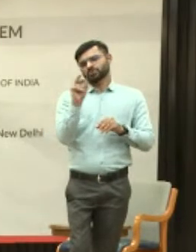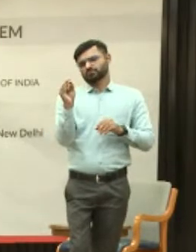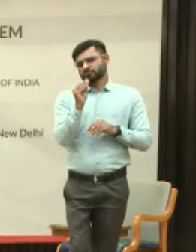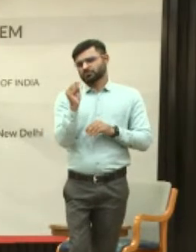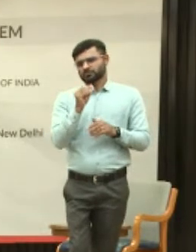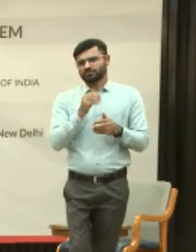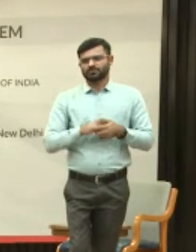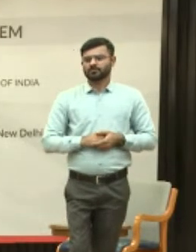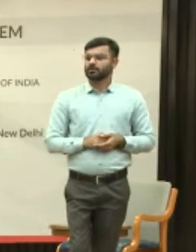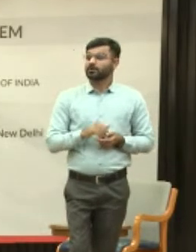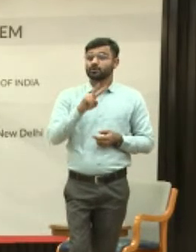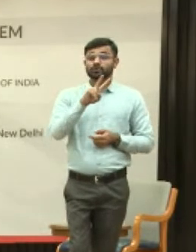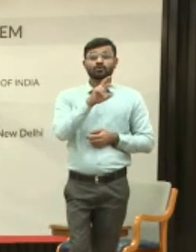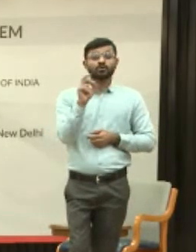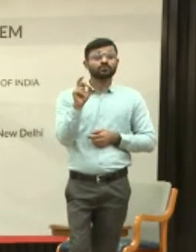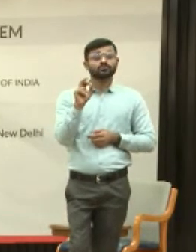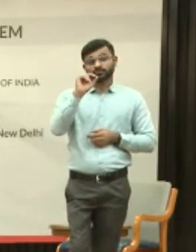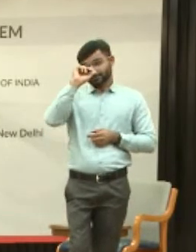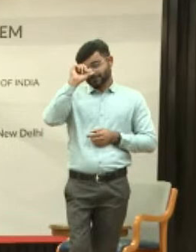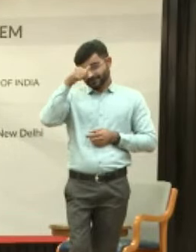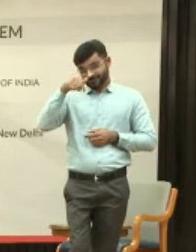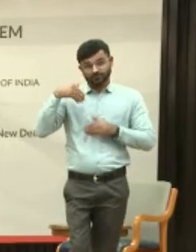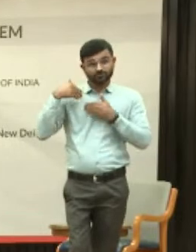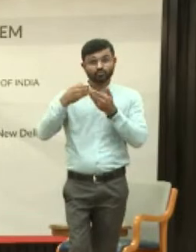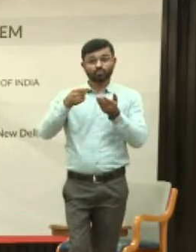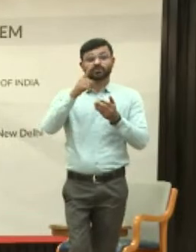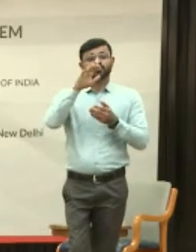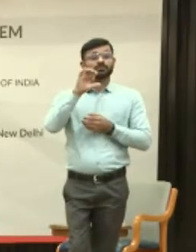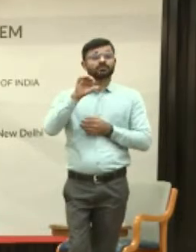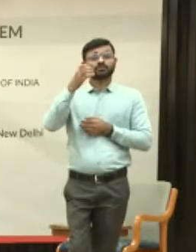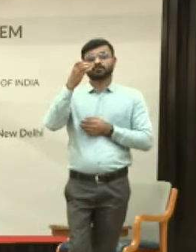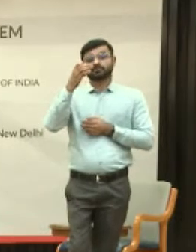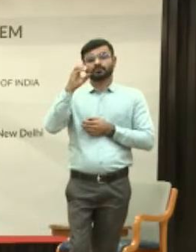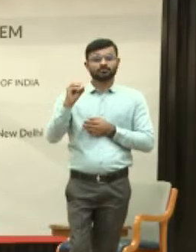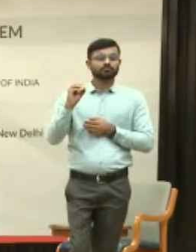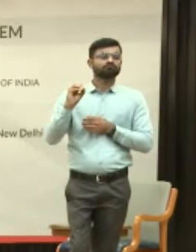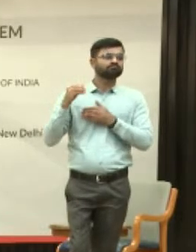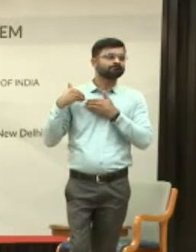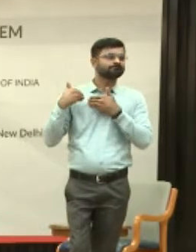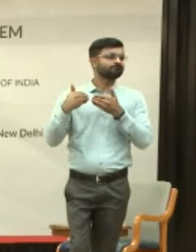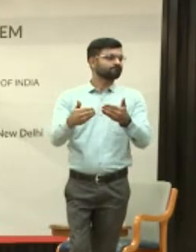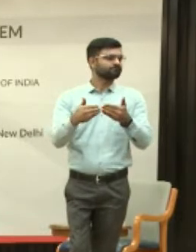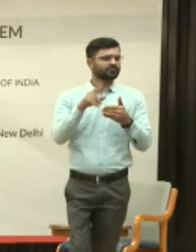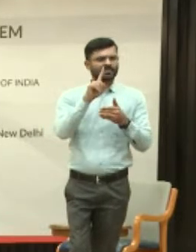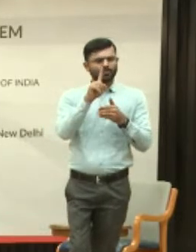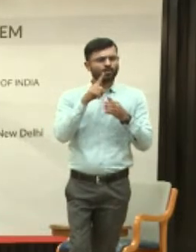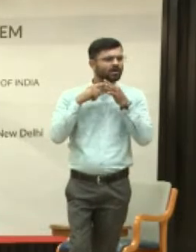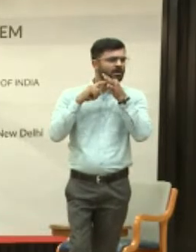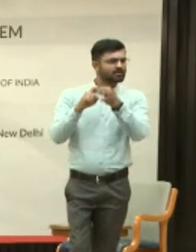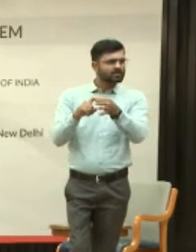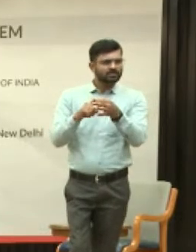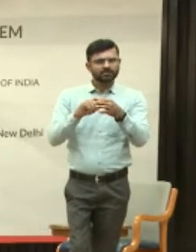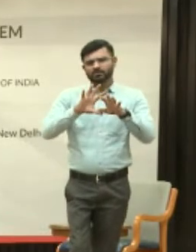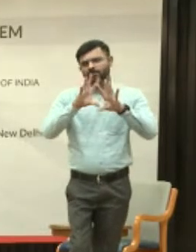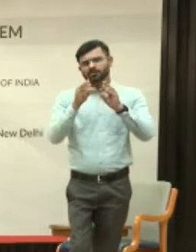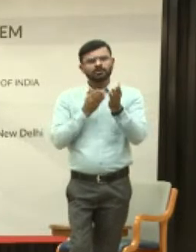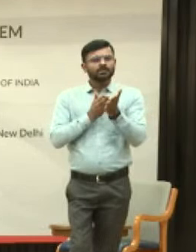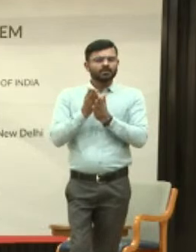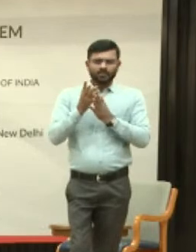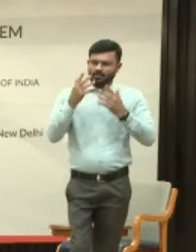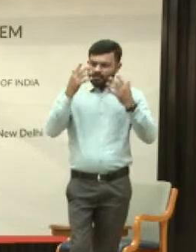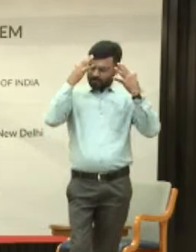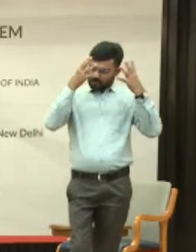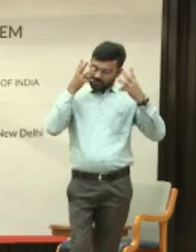So 200 from the 19th century. One of the questions that has always bothered